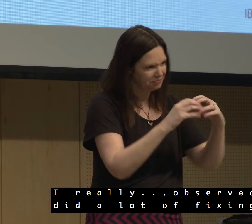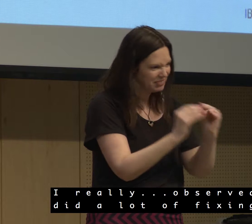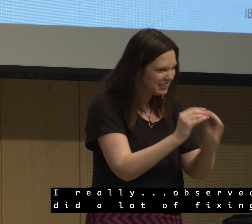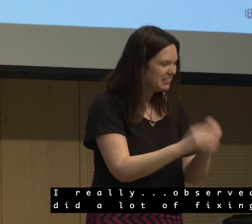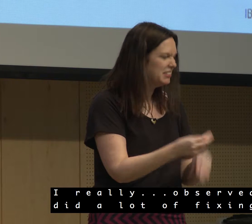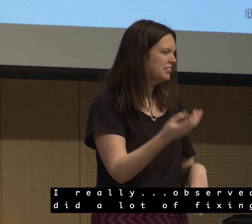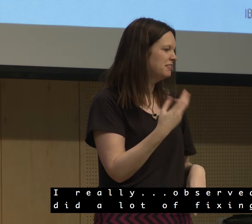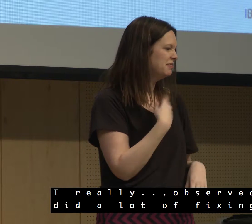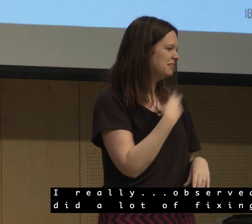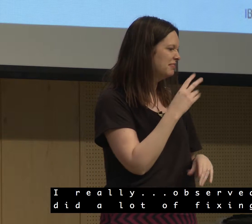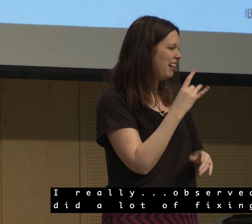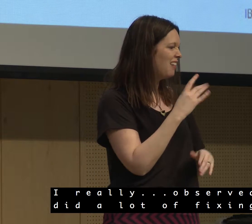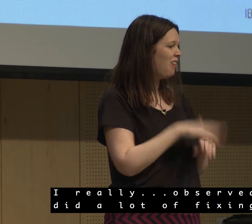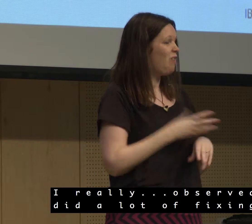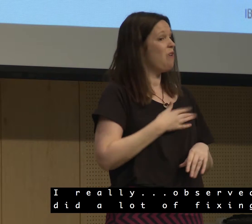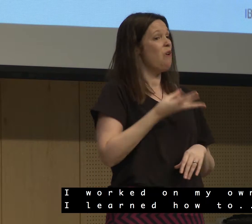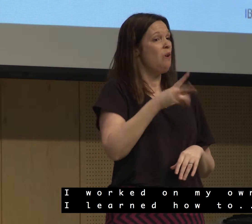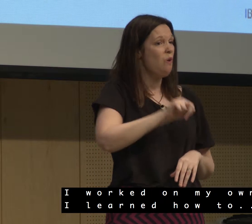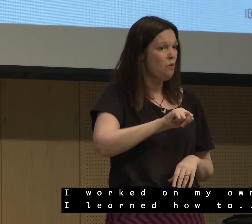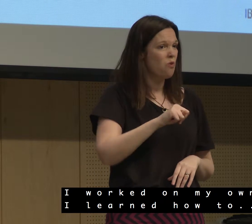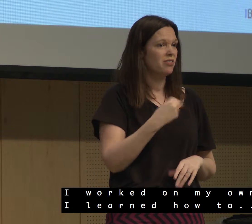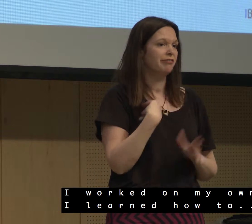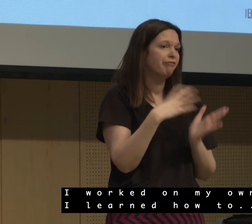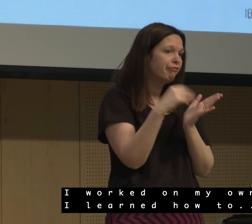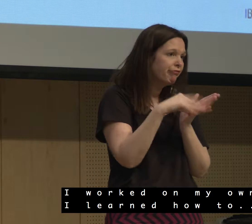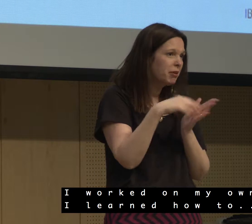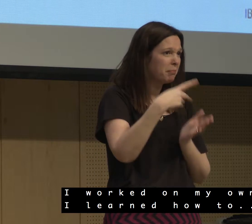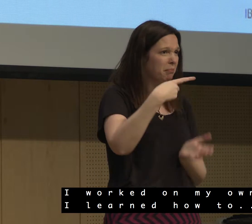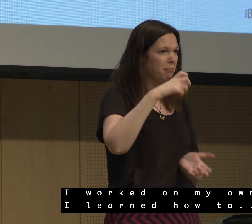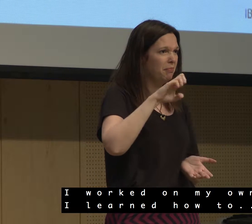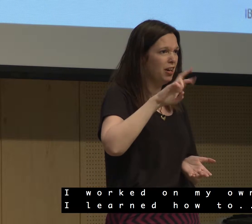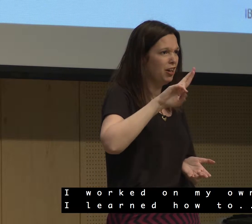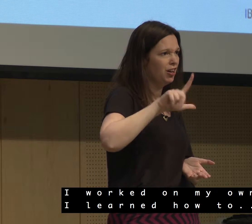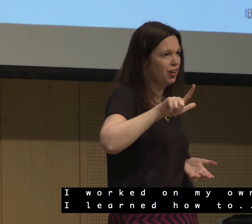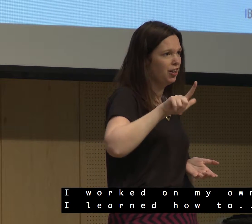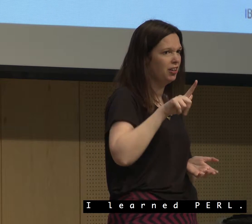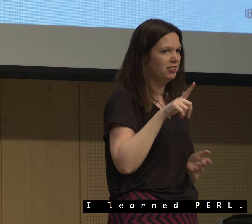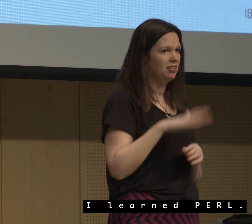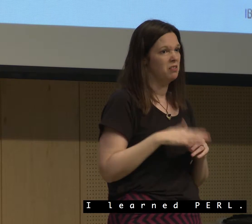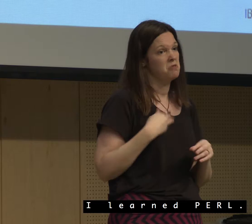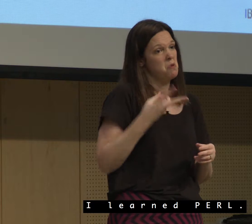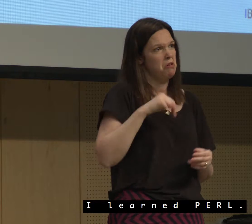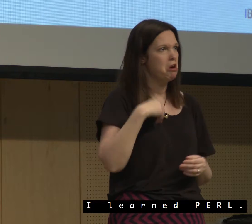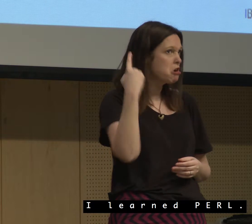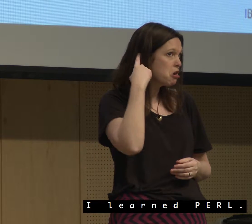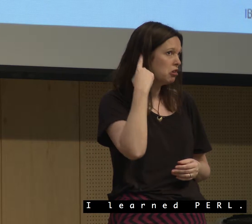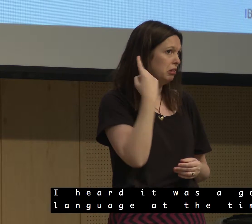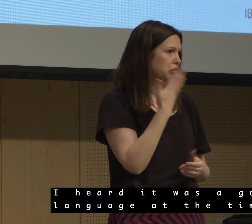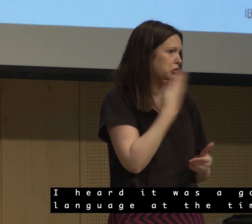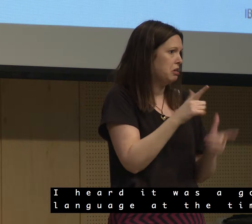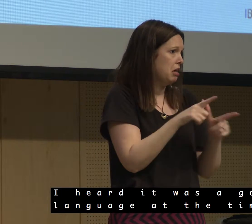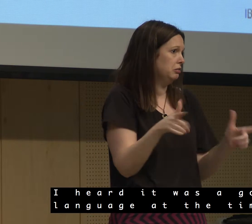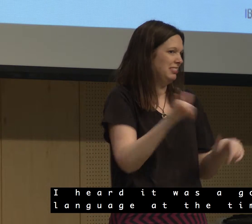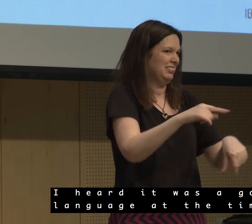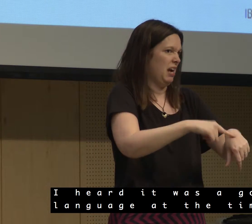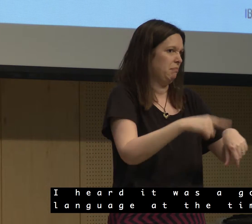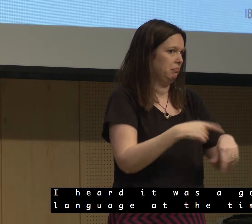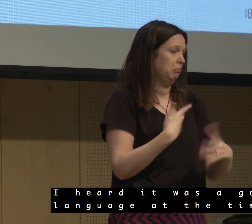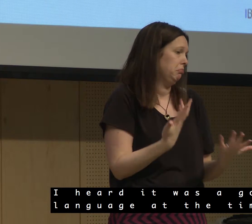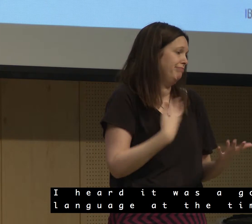observed, did a lot of fixing. I worked on my own. I learned Perl. I heard it was a good language at the